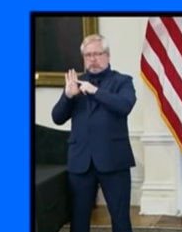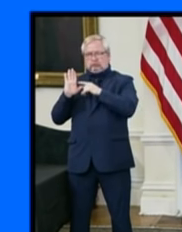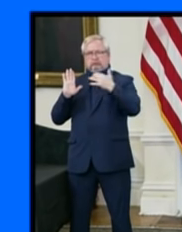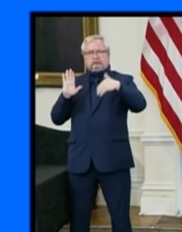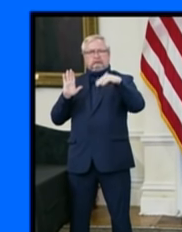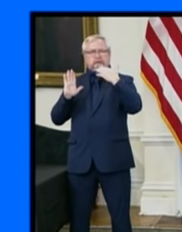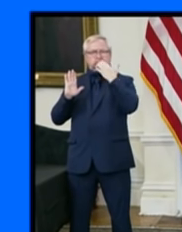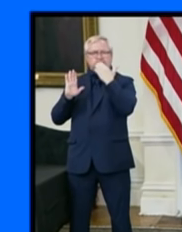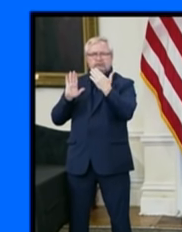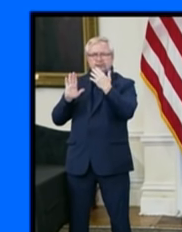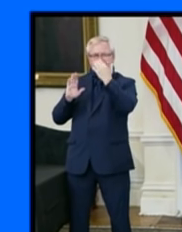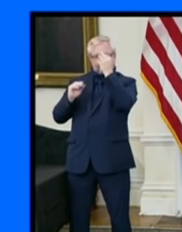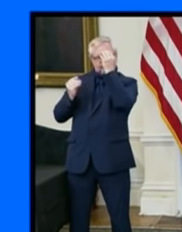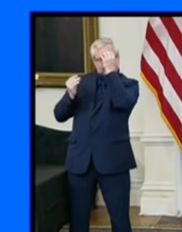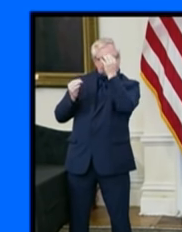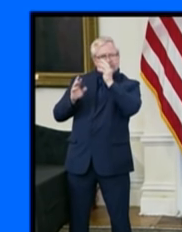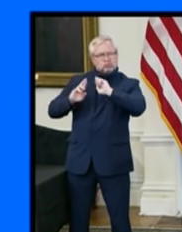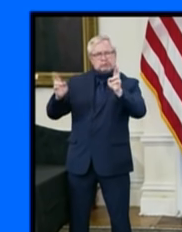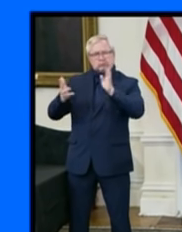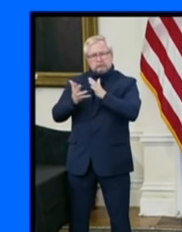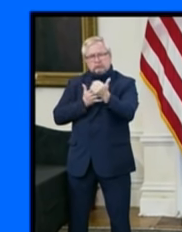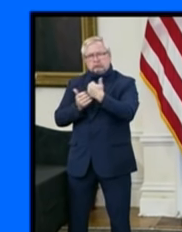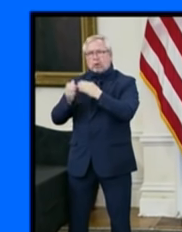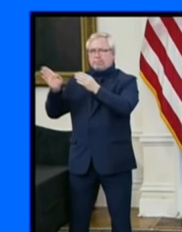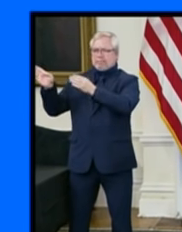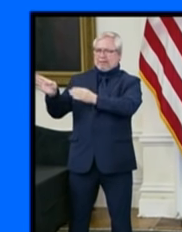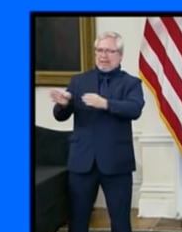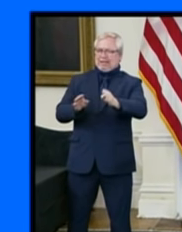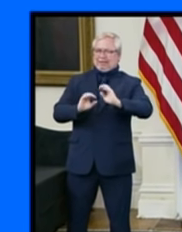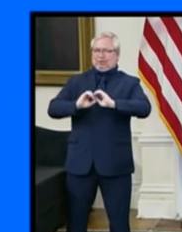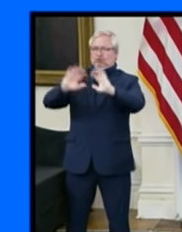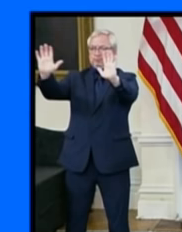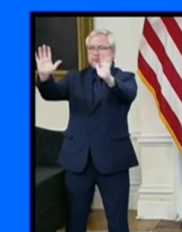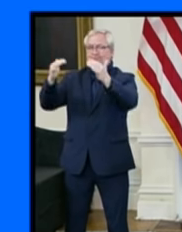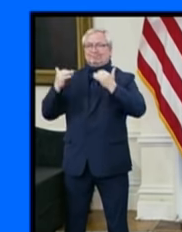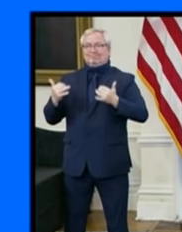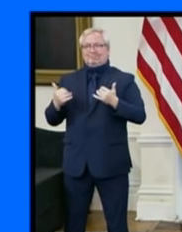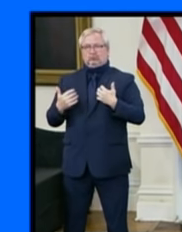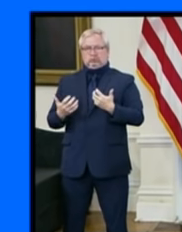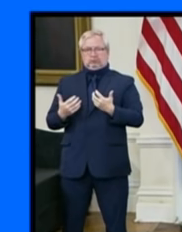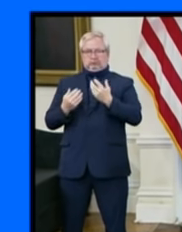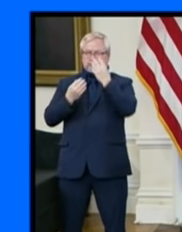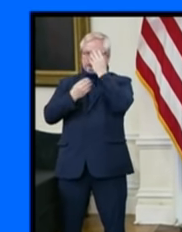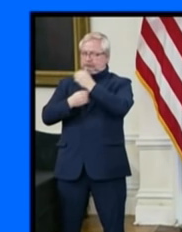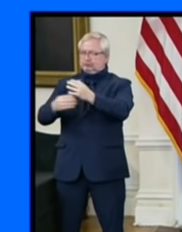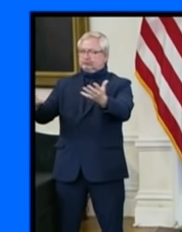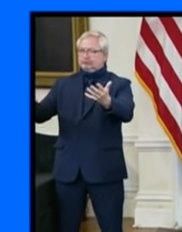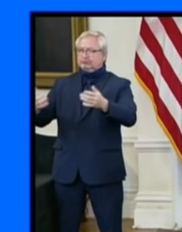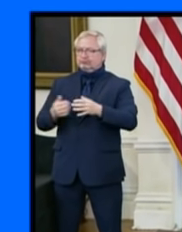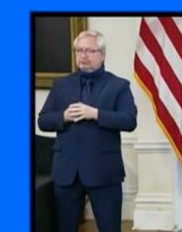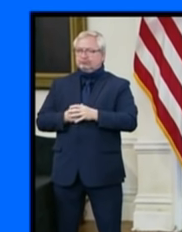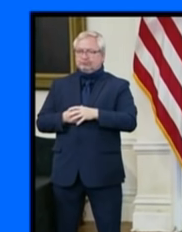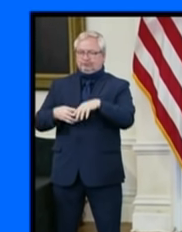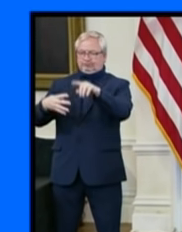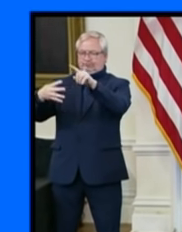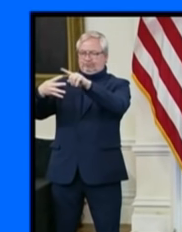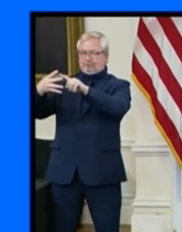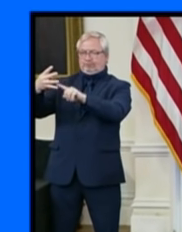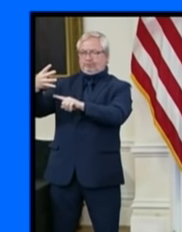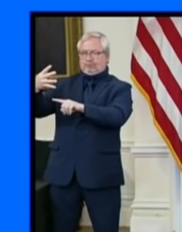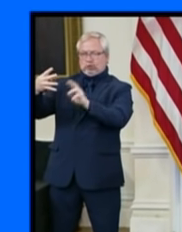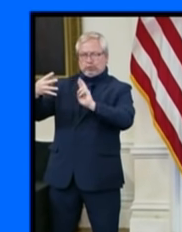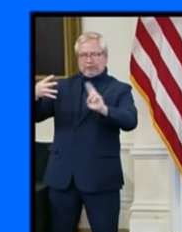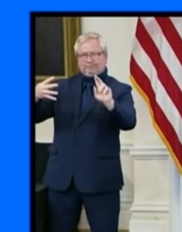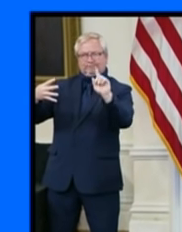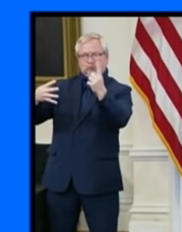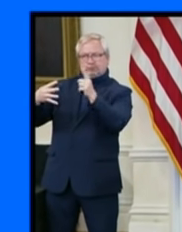The plan contained 4 essential building blocks which needed to be in place before we could begin